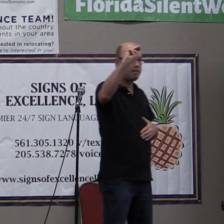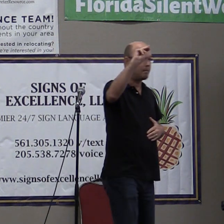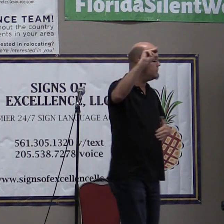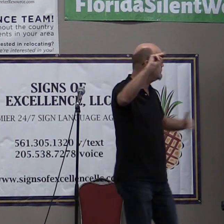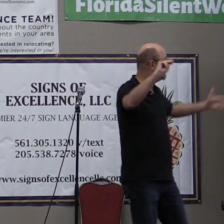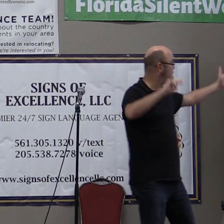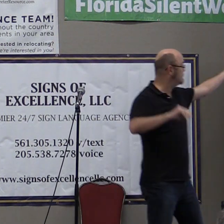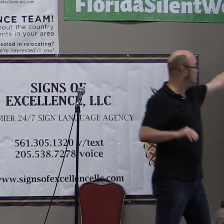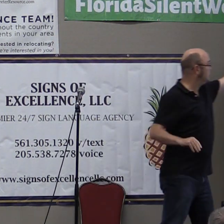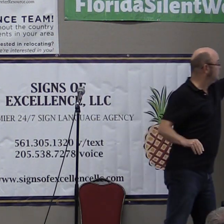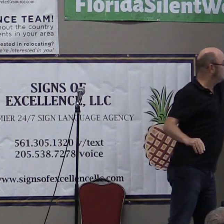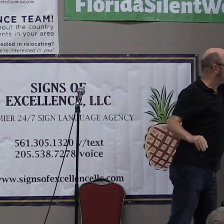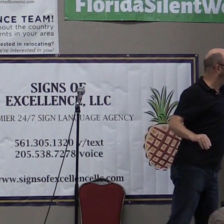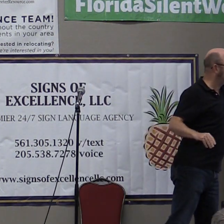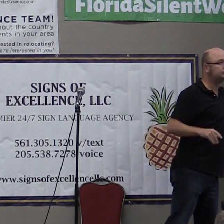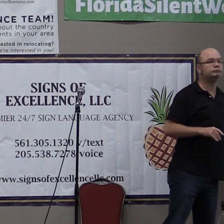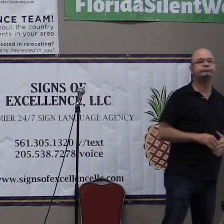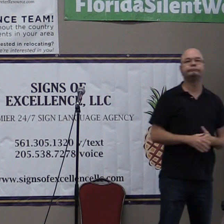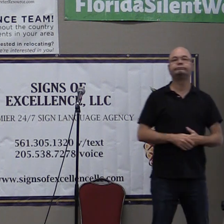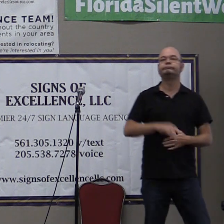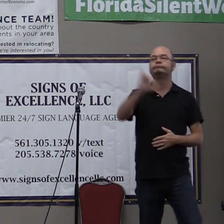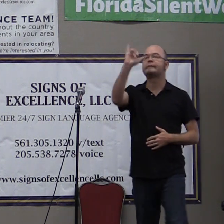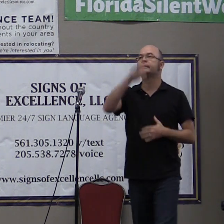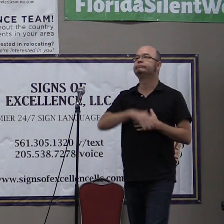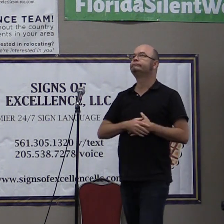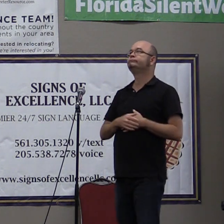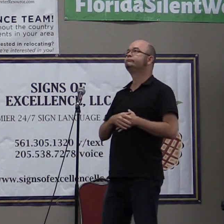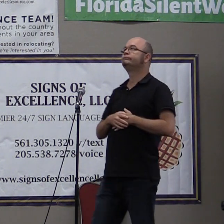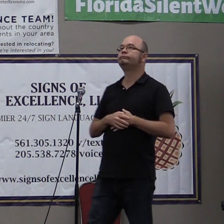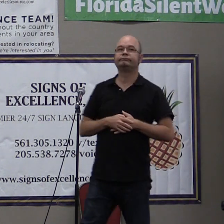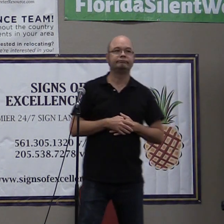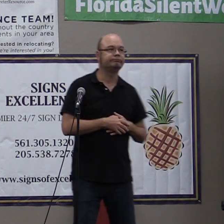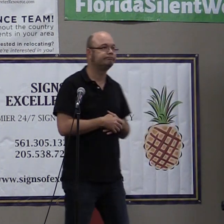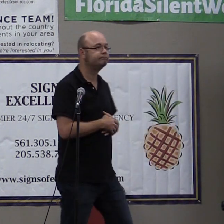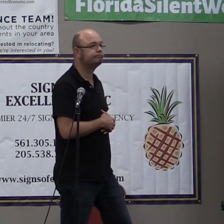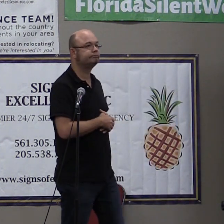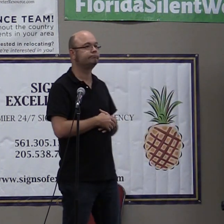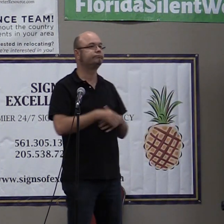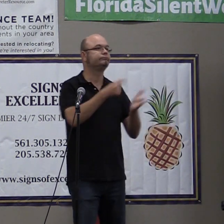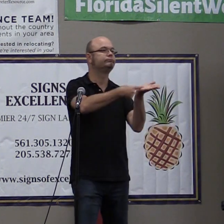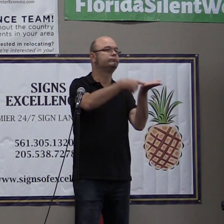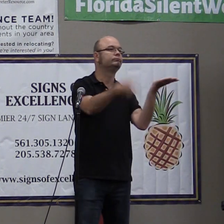these are the things that I'm going to be talking about. Colloquialisms.